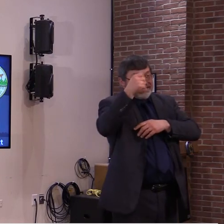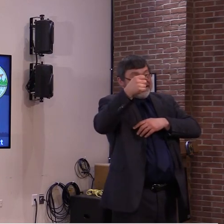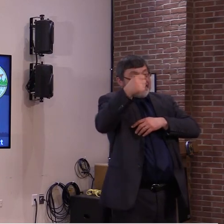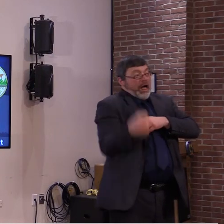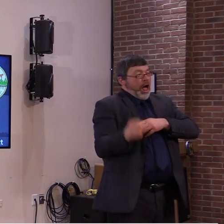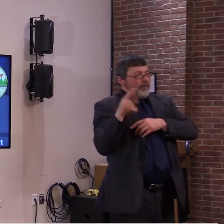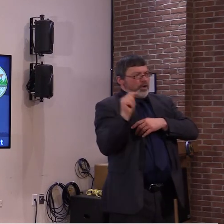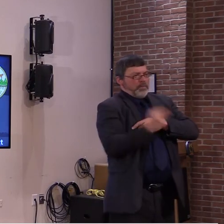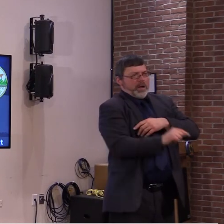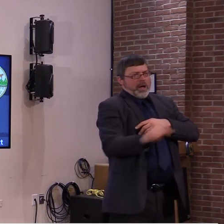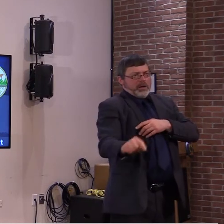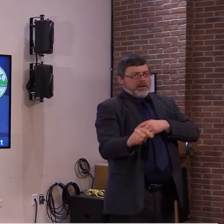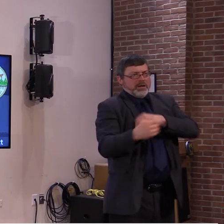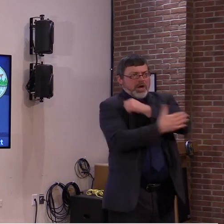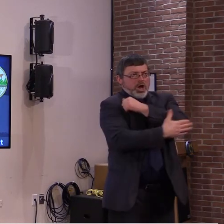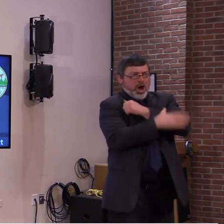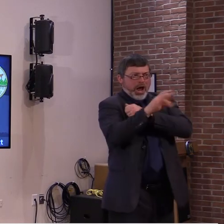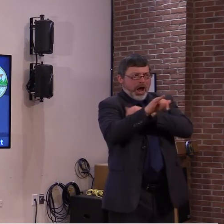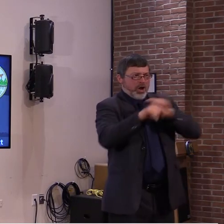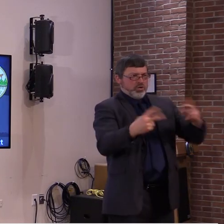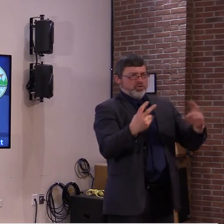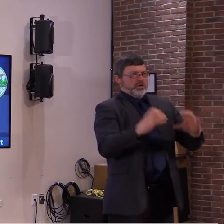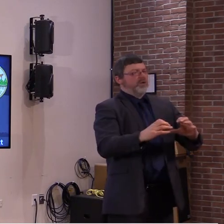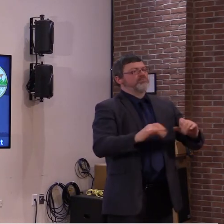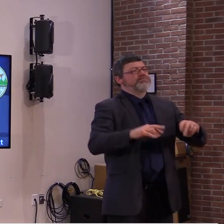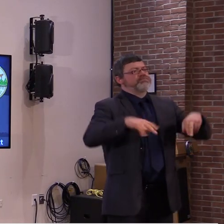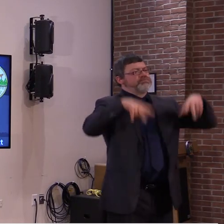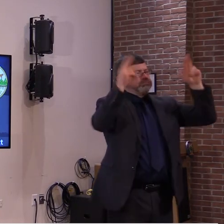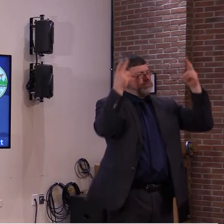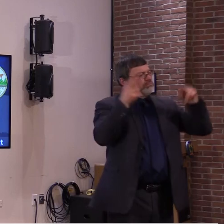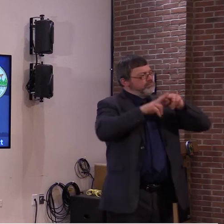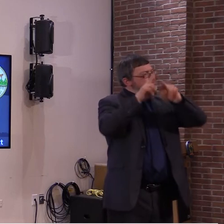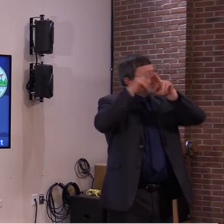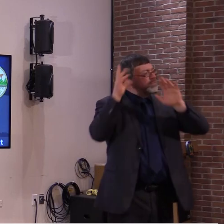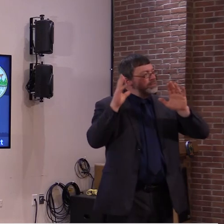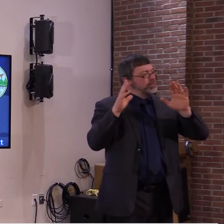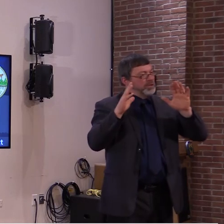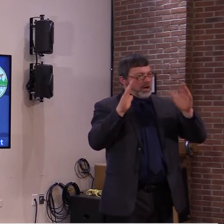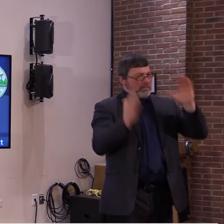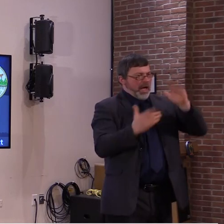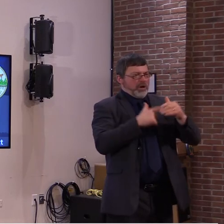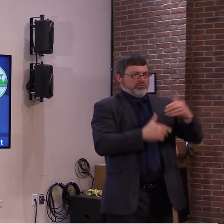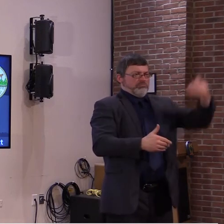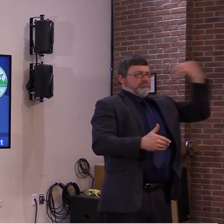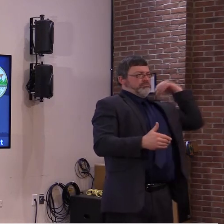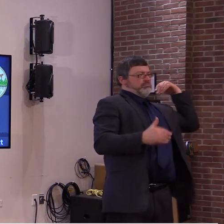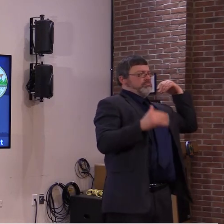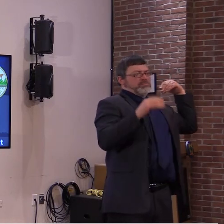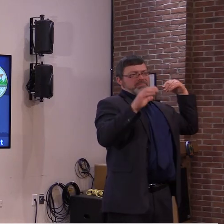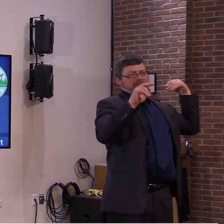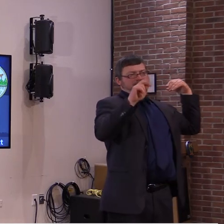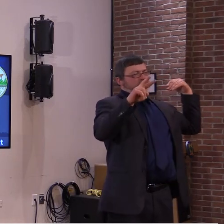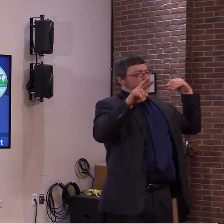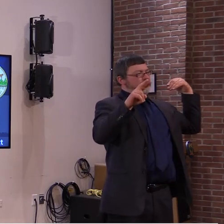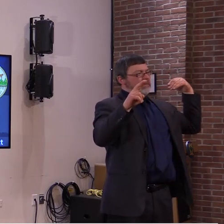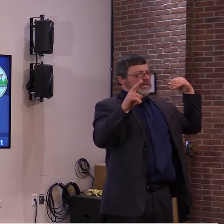seeing less cases in Washington and Orange County than we had previously. So there is some element